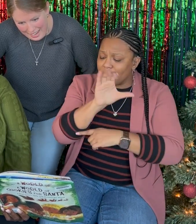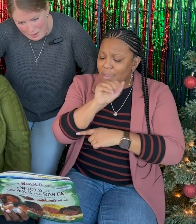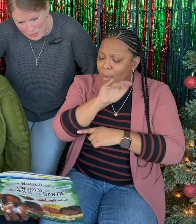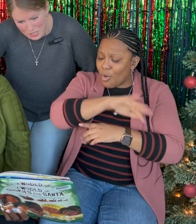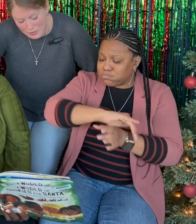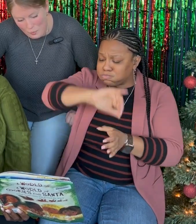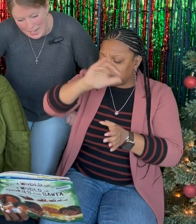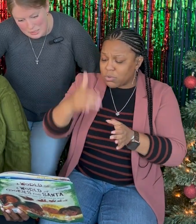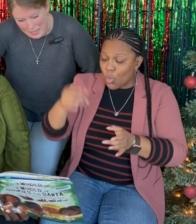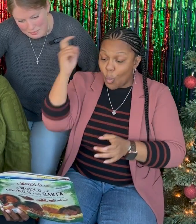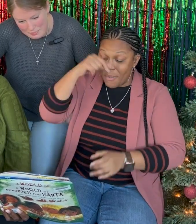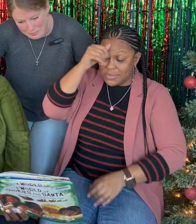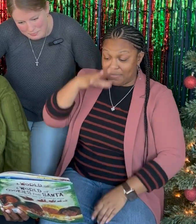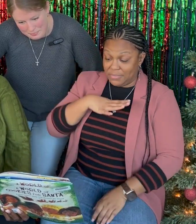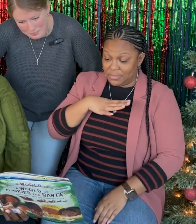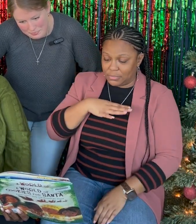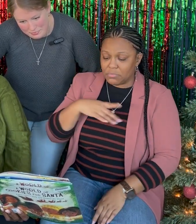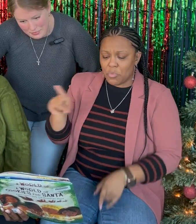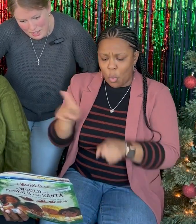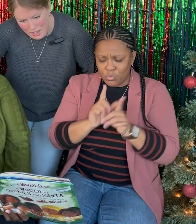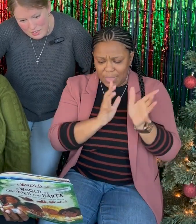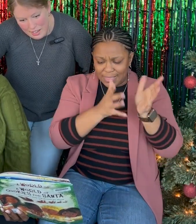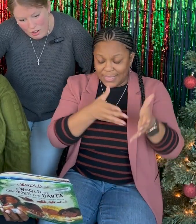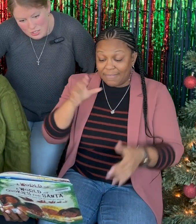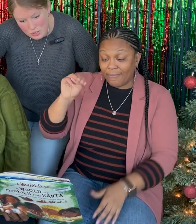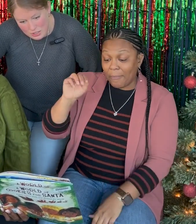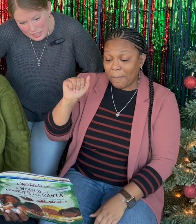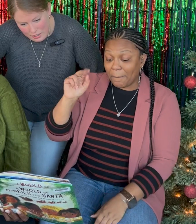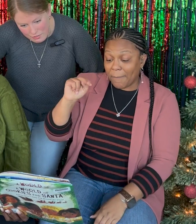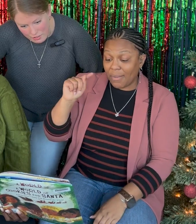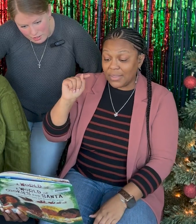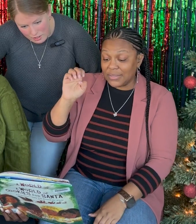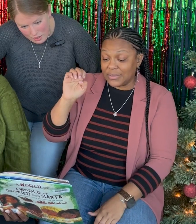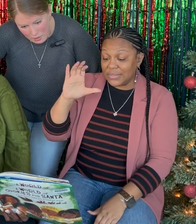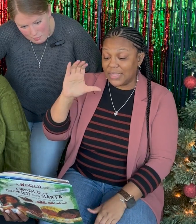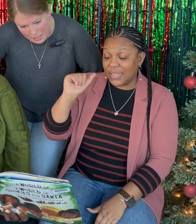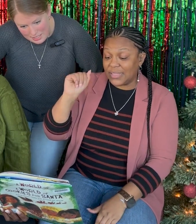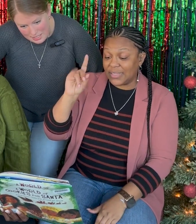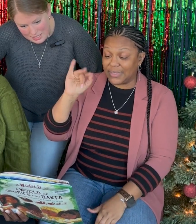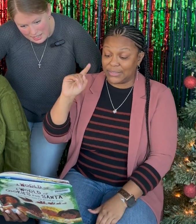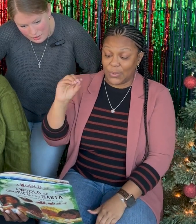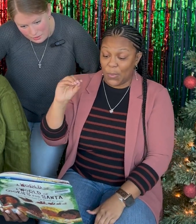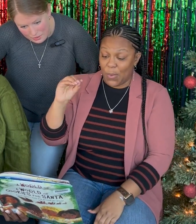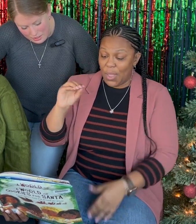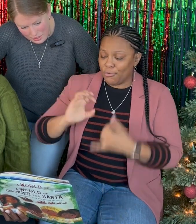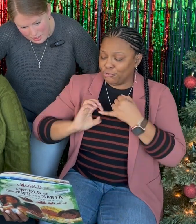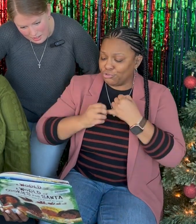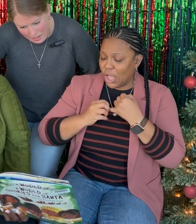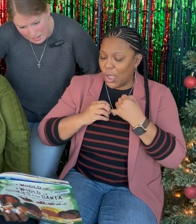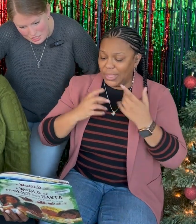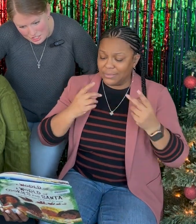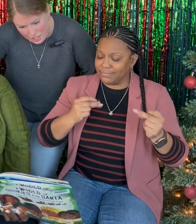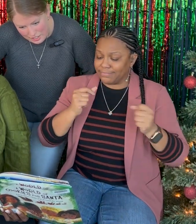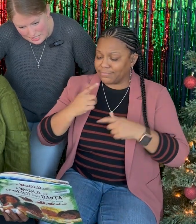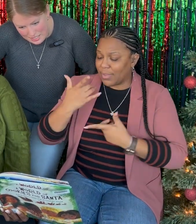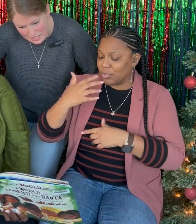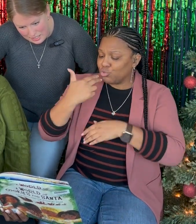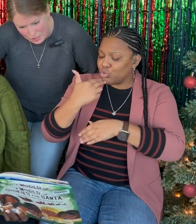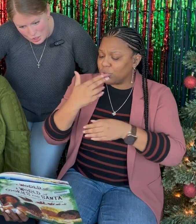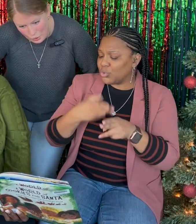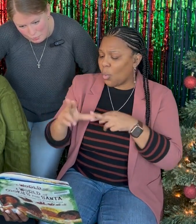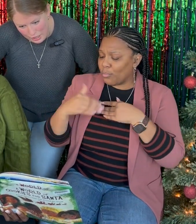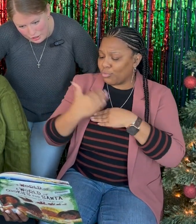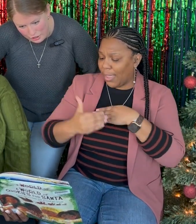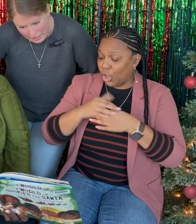for the camels of the wise men. They also leave manacetero, a